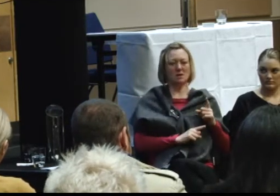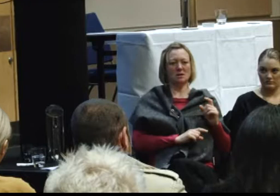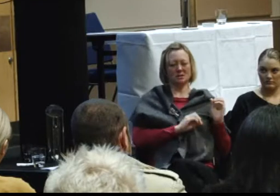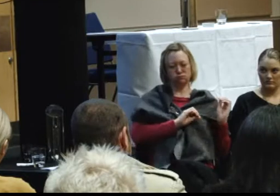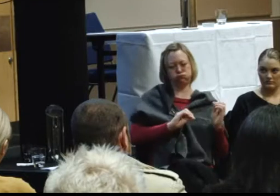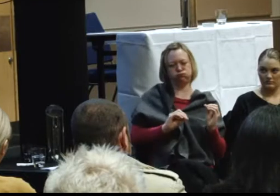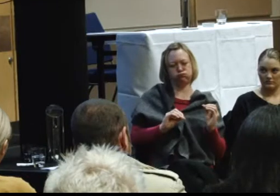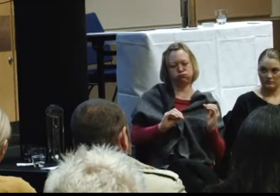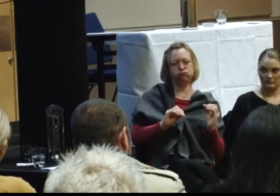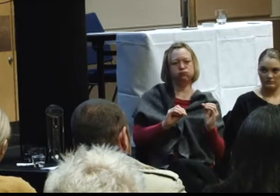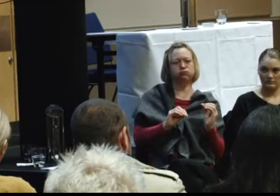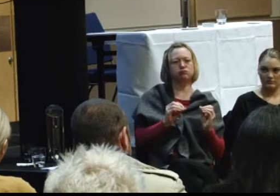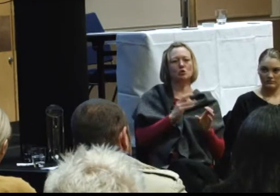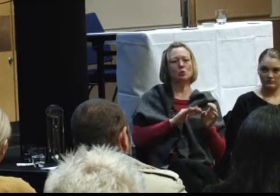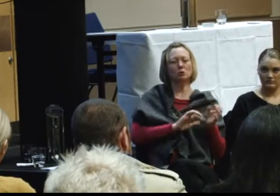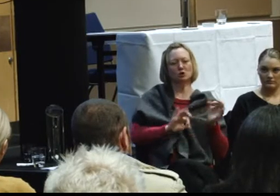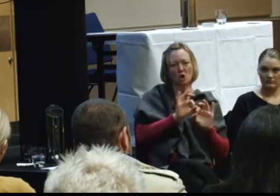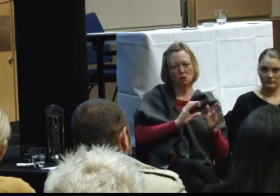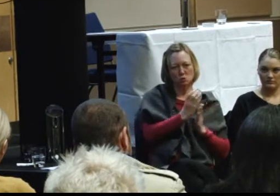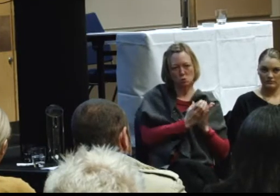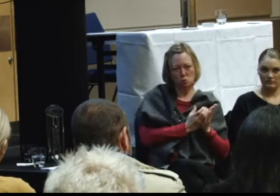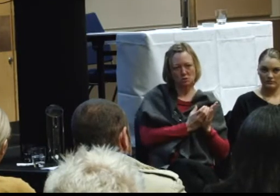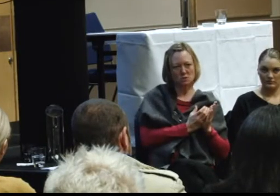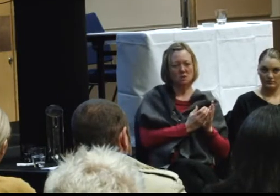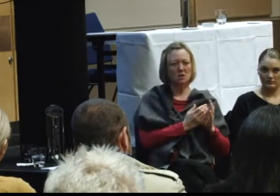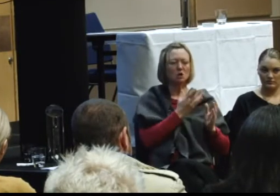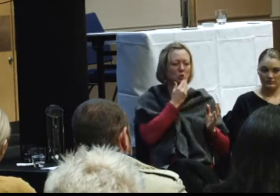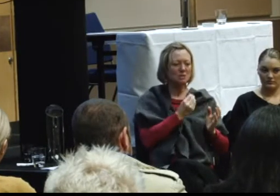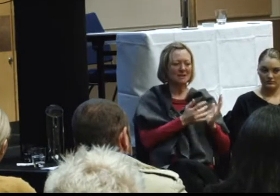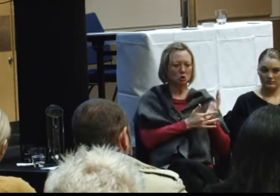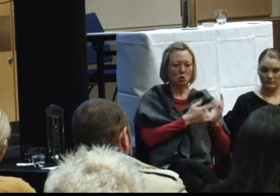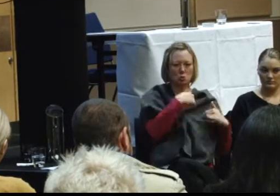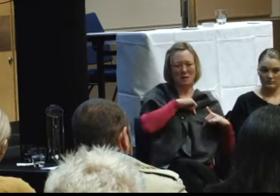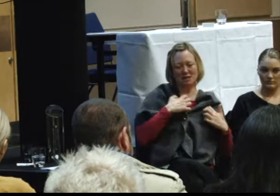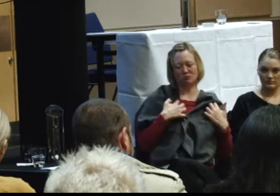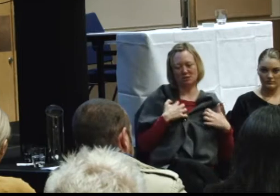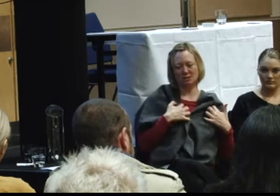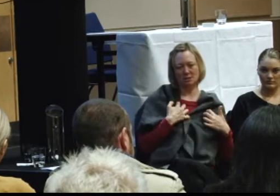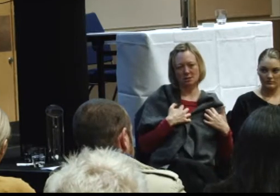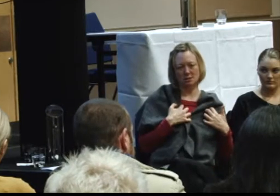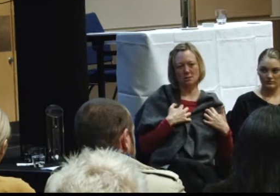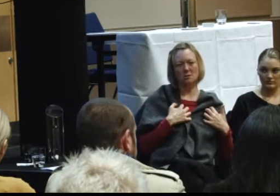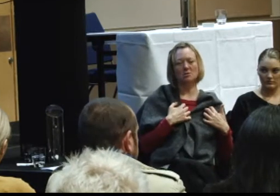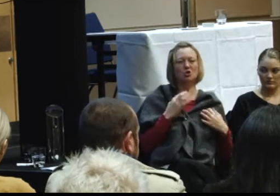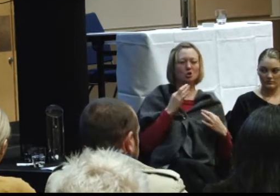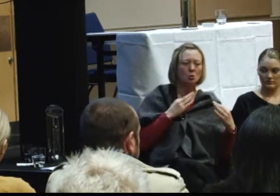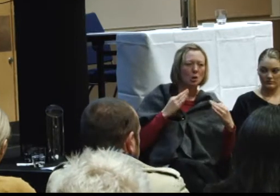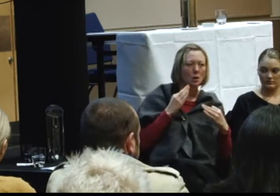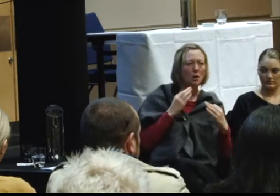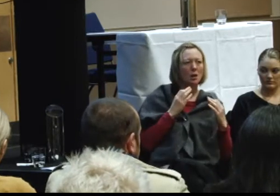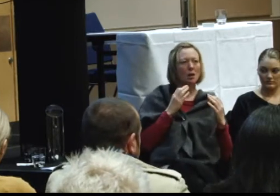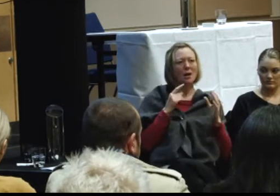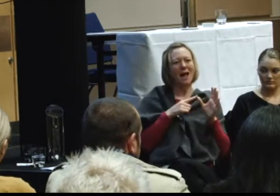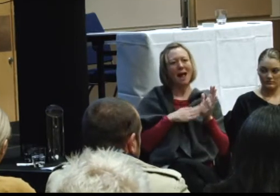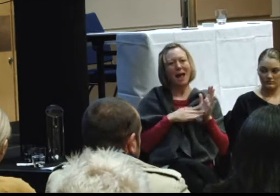course using all the technologies that interest us, which are the sort of technologies that interest Google and